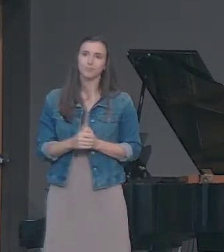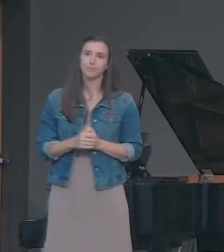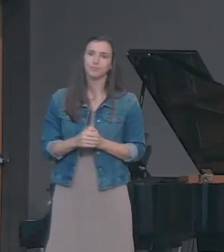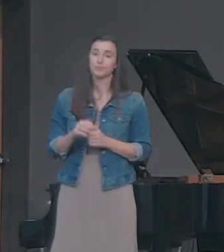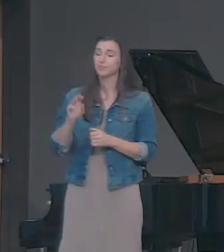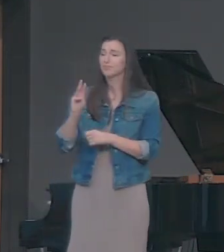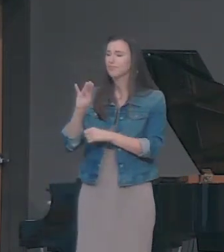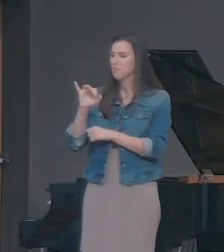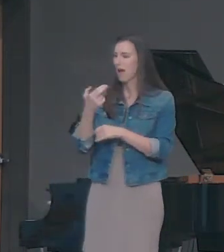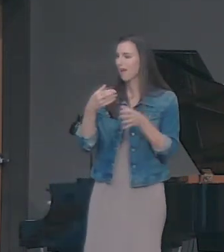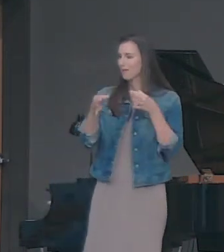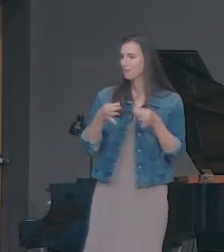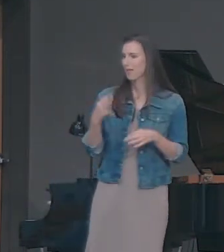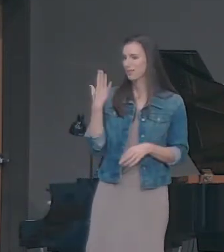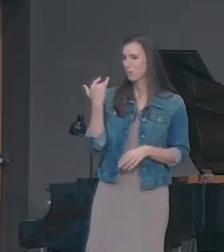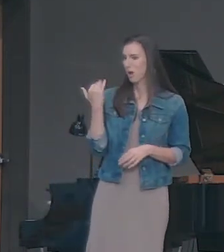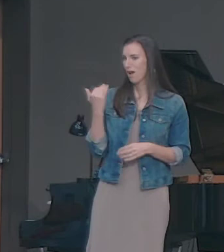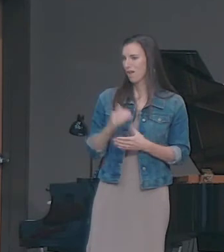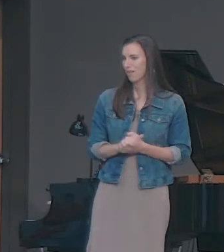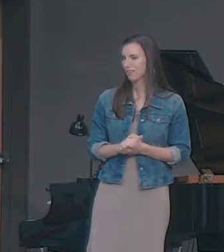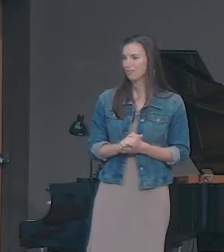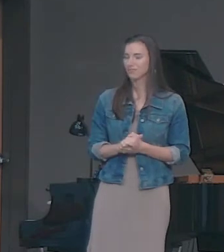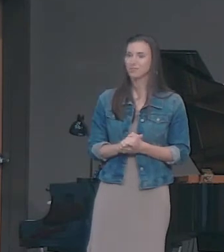Micah gives a reason why.